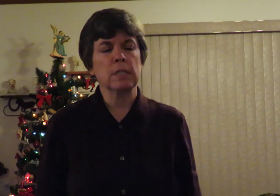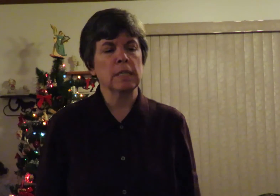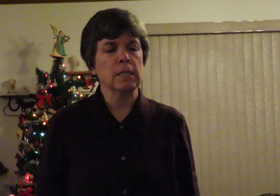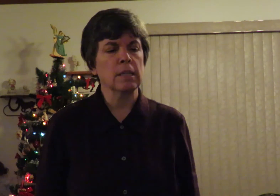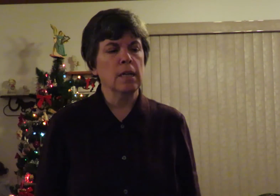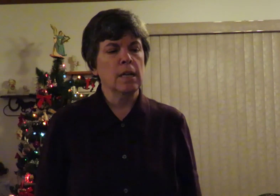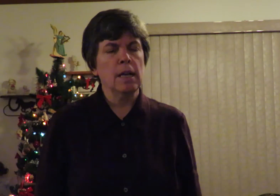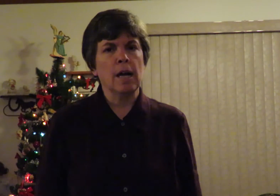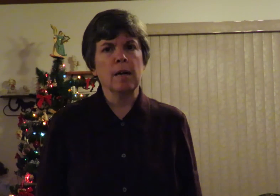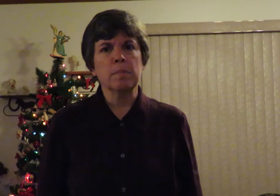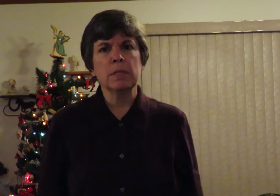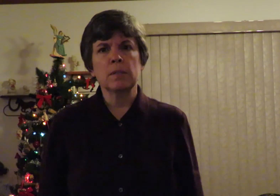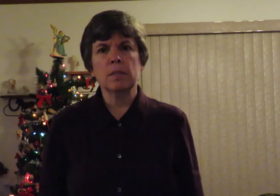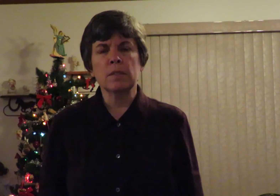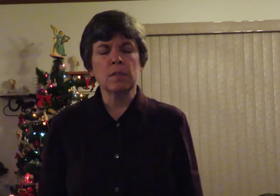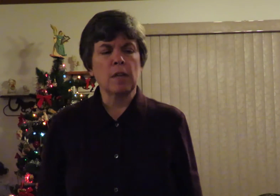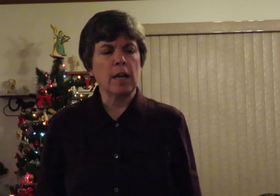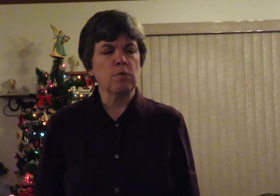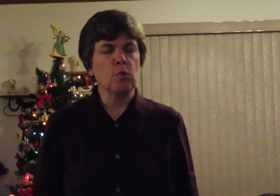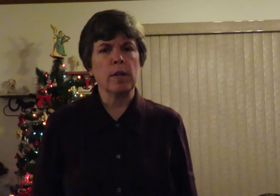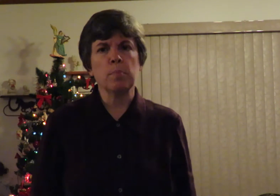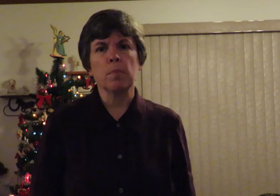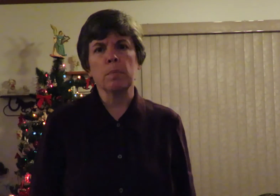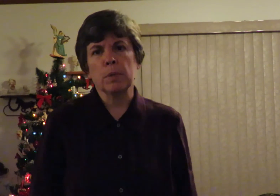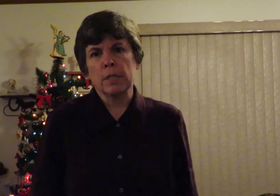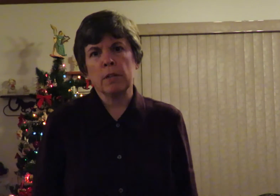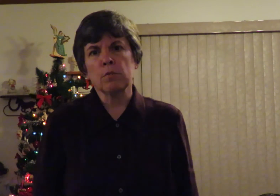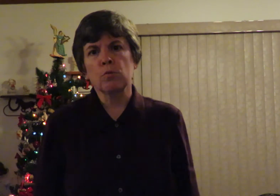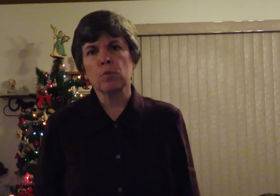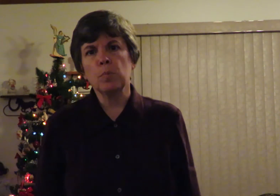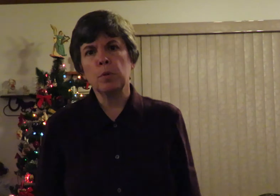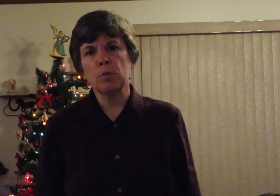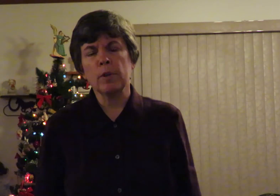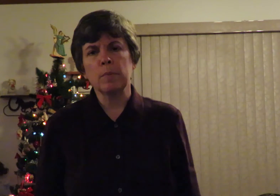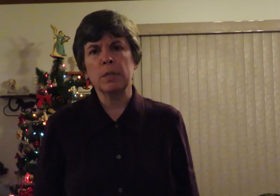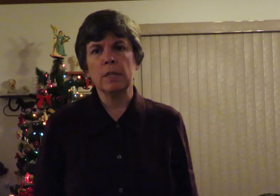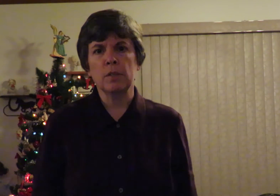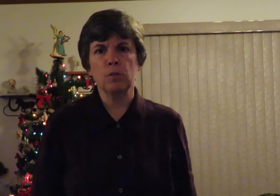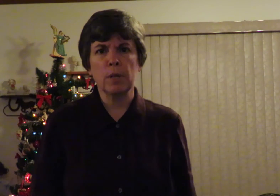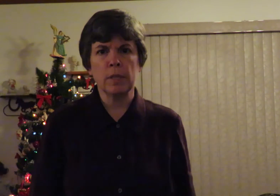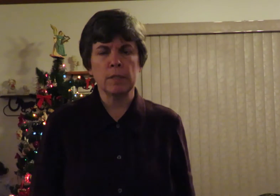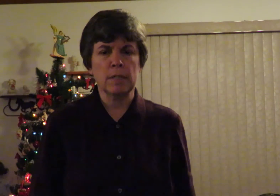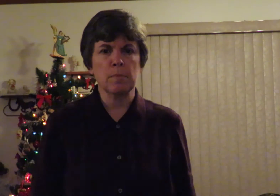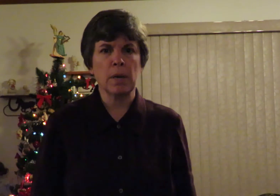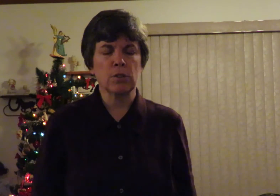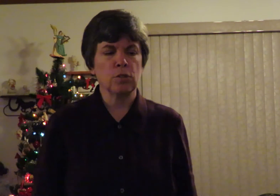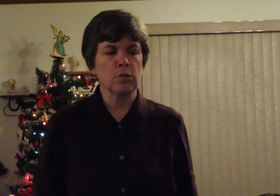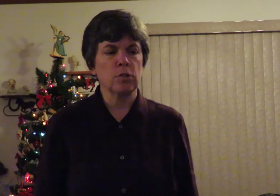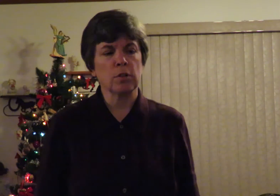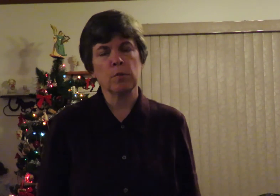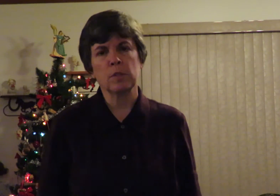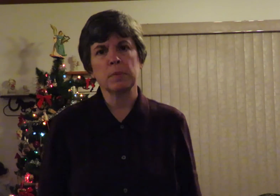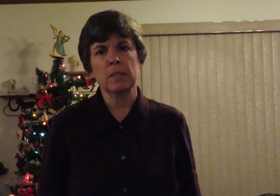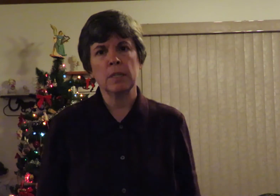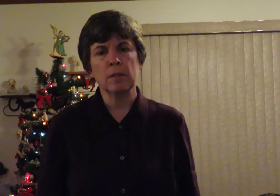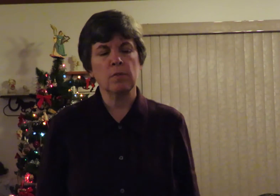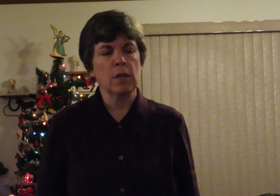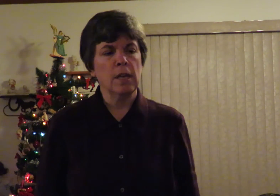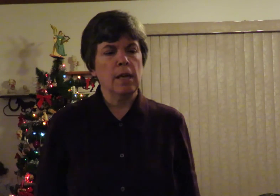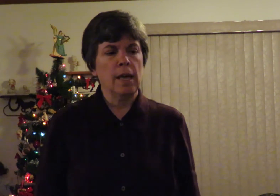in it. This is designed for a particular group who's going to be doing this in my church on Christmas Eve.